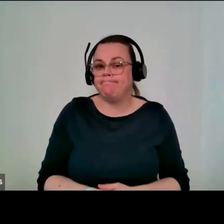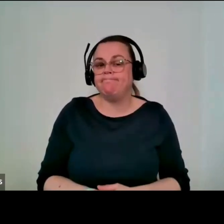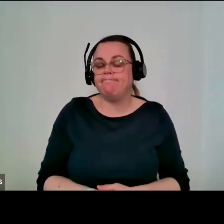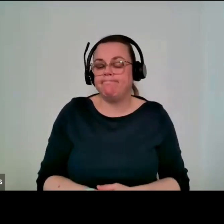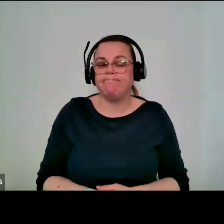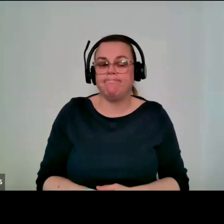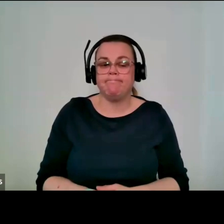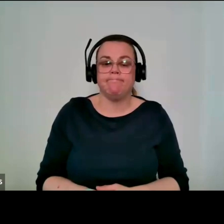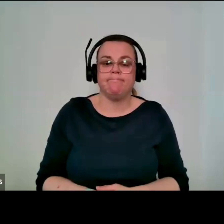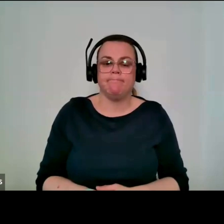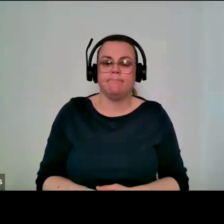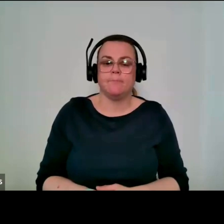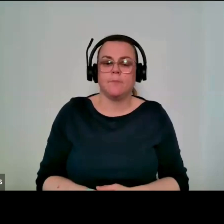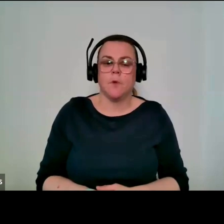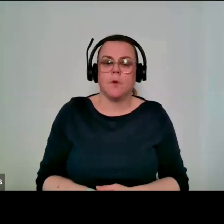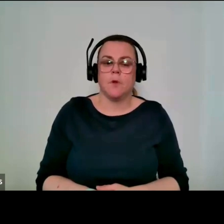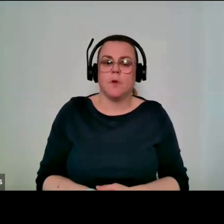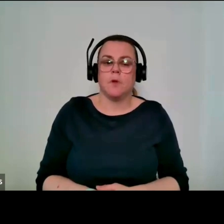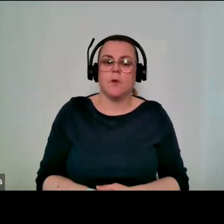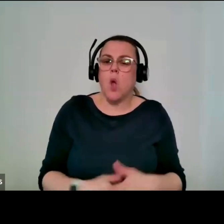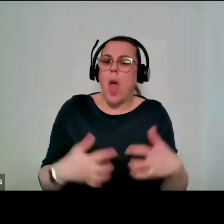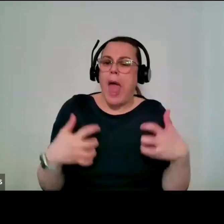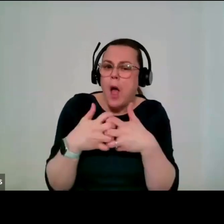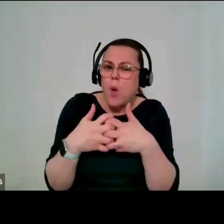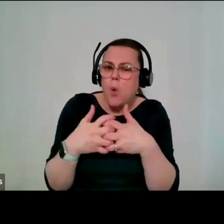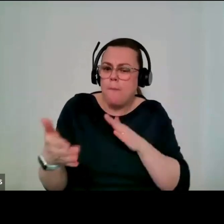So how do we remove some of those barriers?